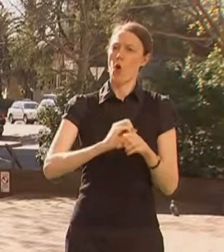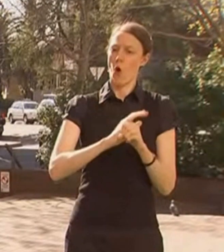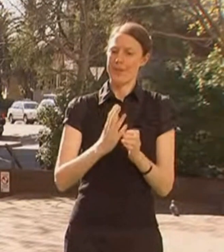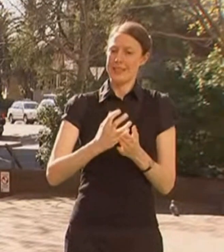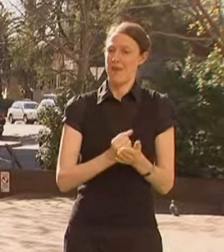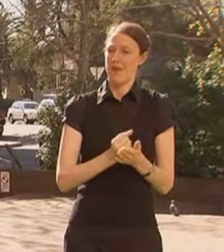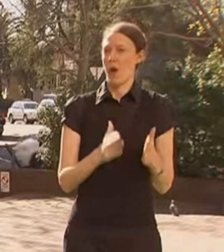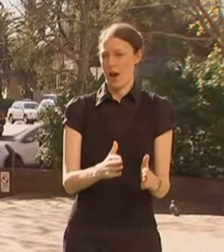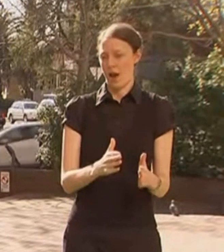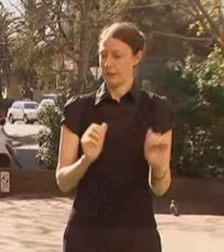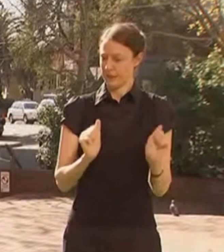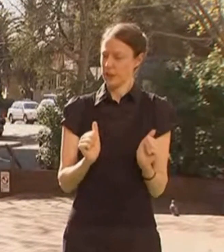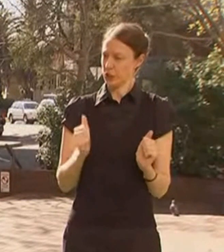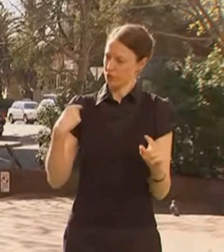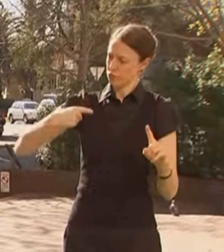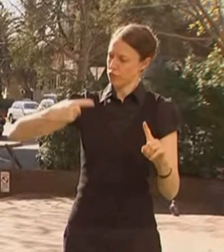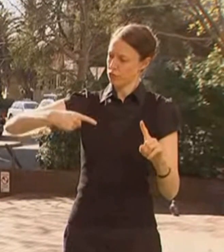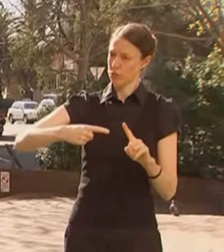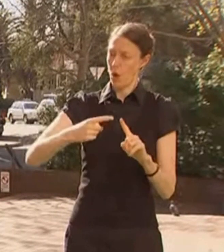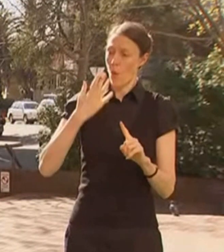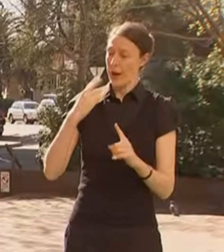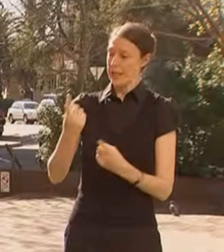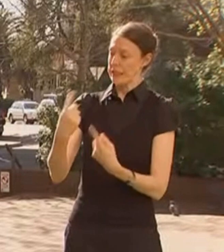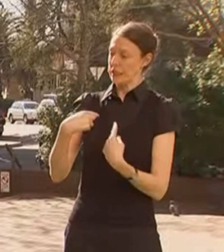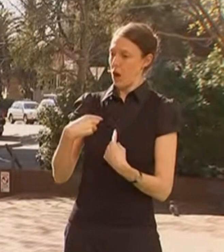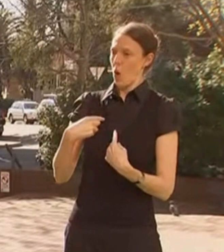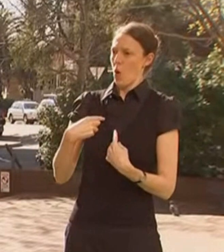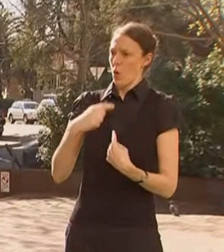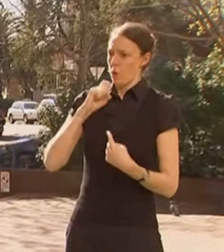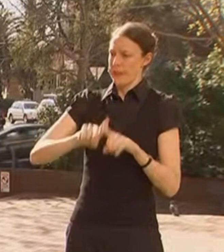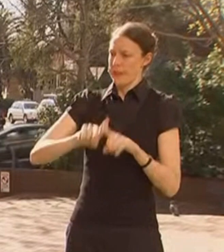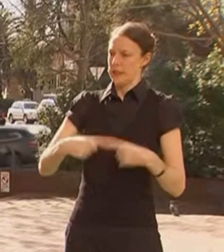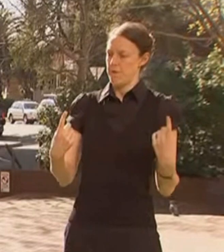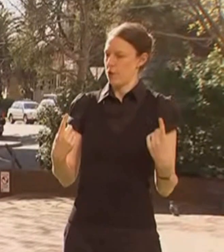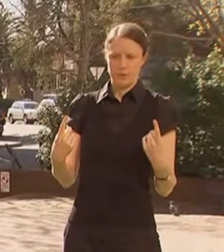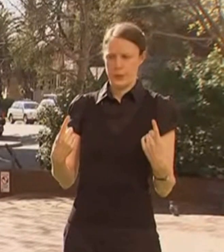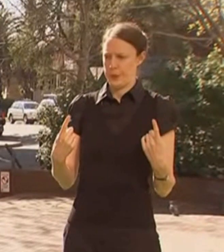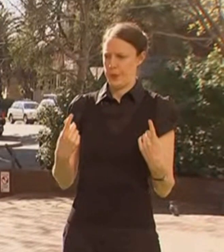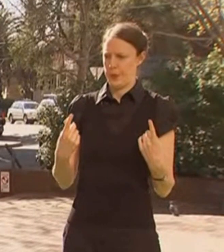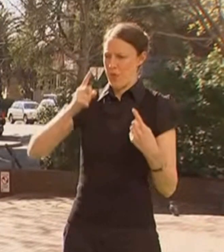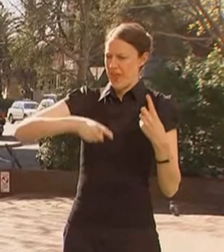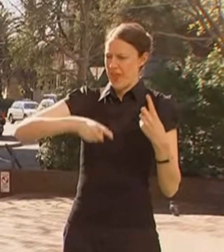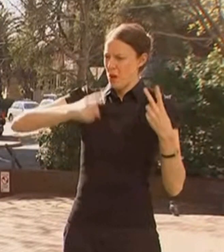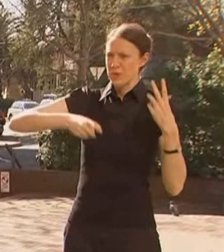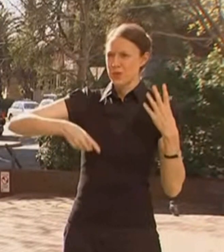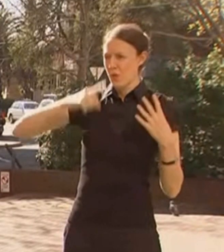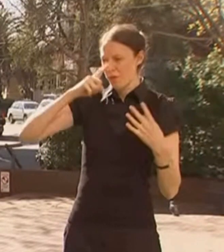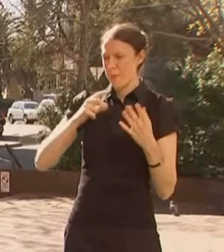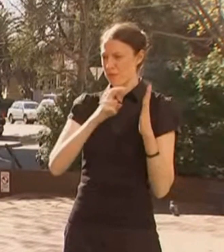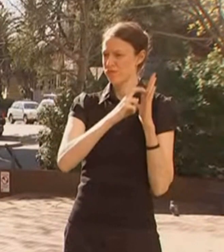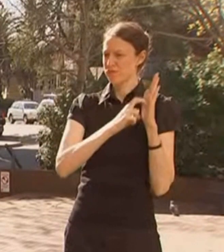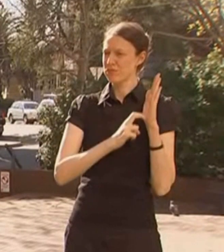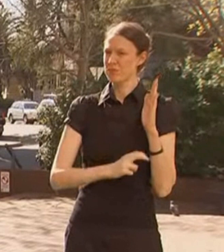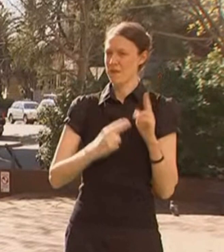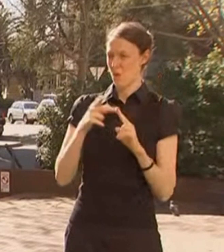say? Well, on the basis, can I say this? During the week, we have seen people express a strong view in a COVID-safe way,